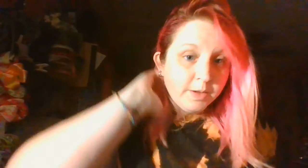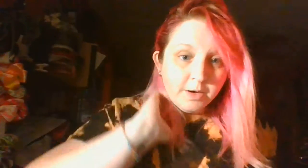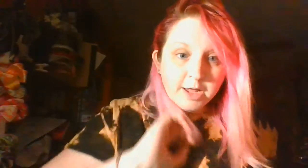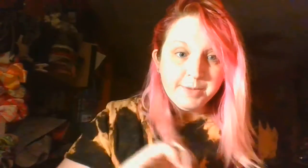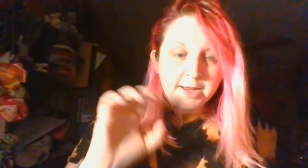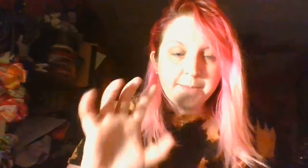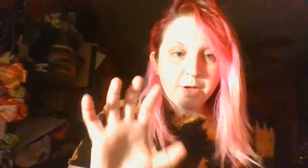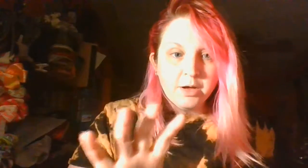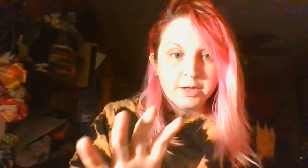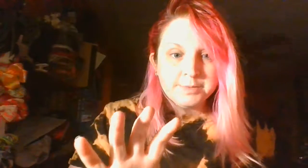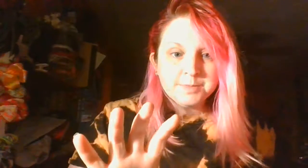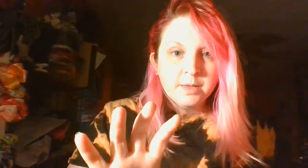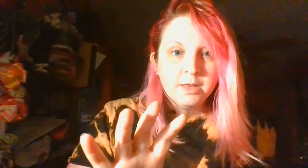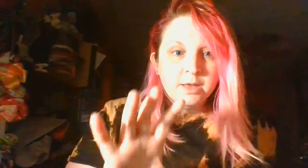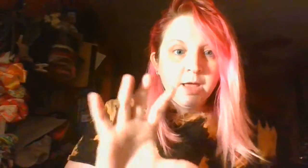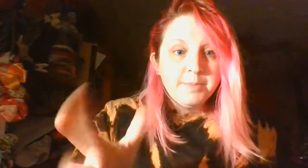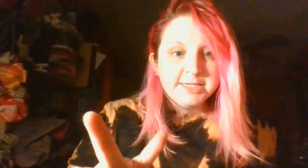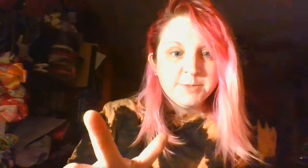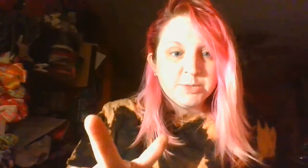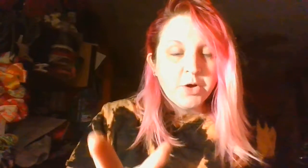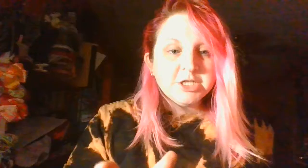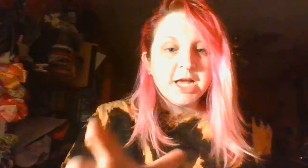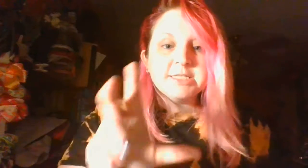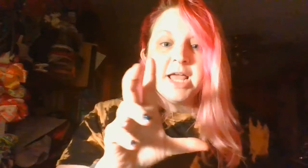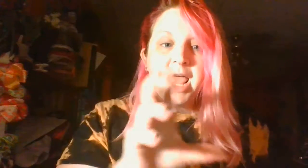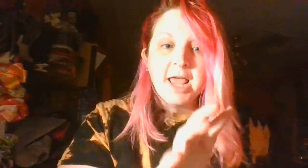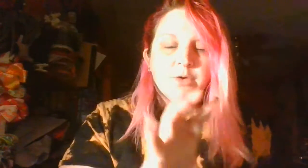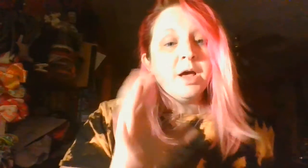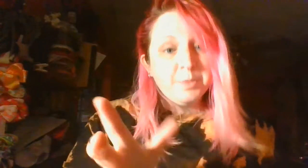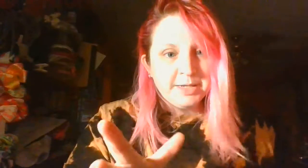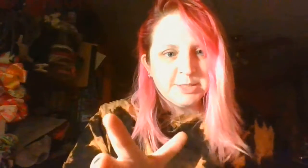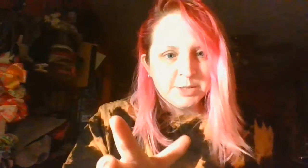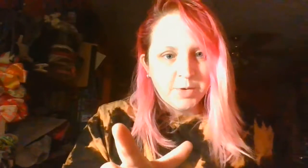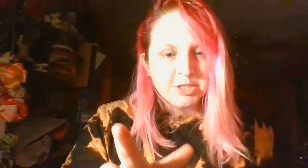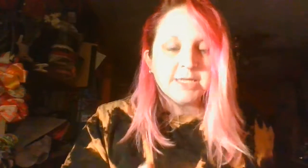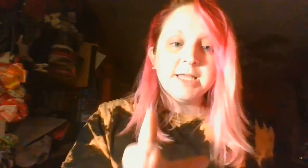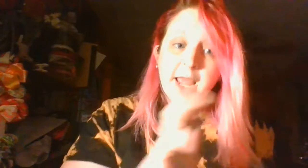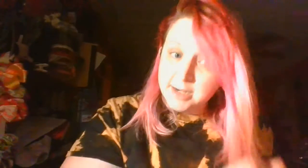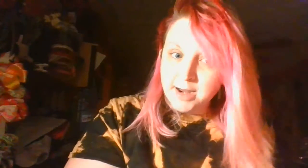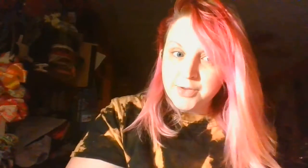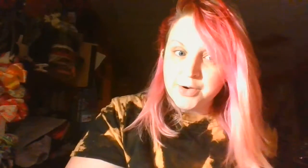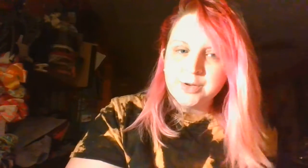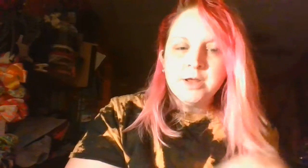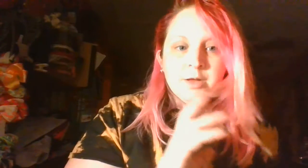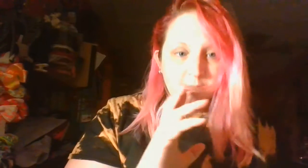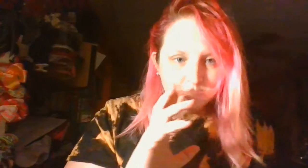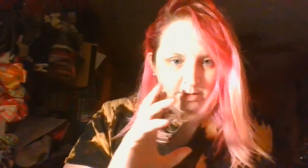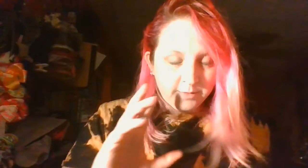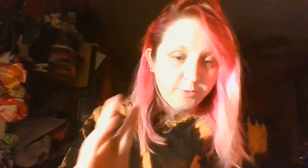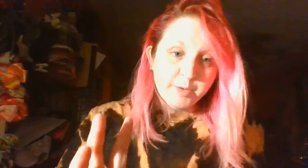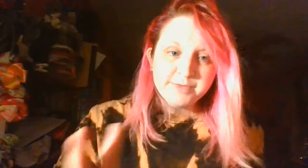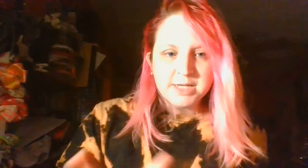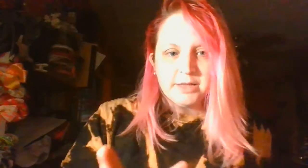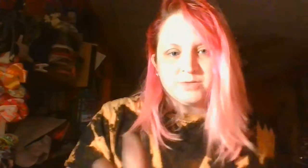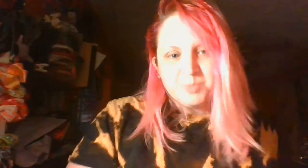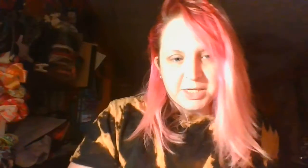are coming up on a mini speech project, a couple mini speech projects, and another informative style of